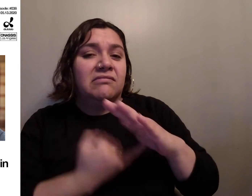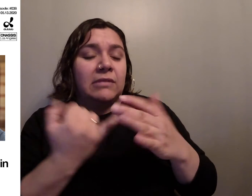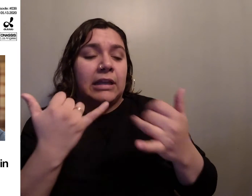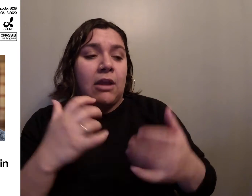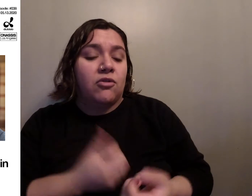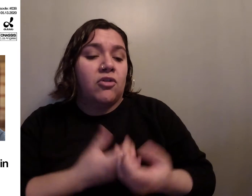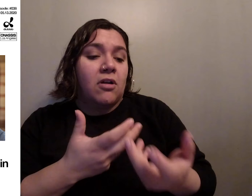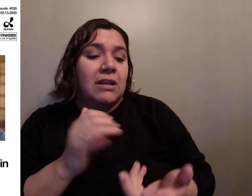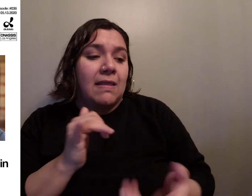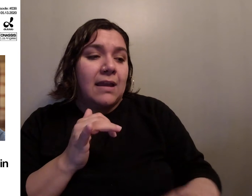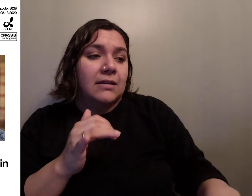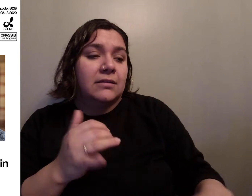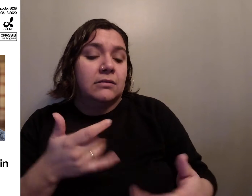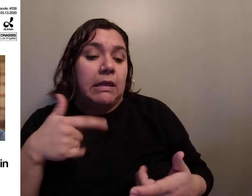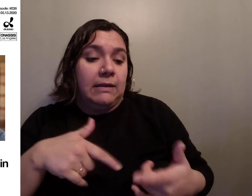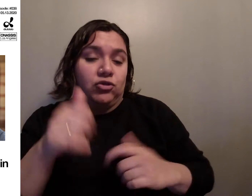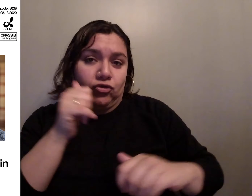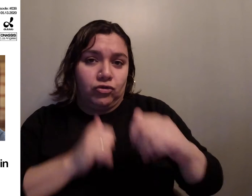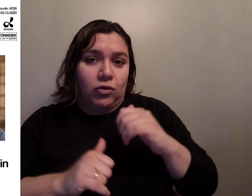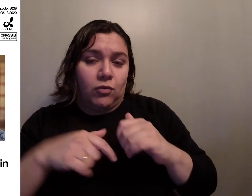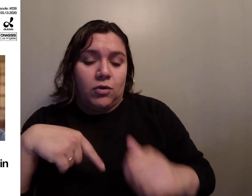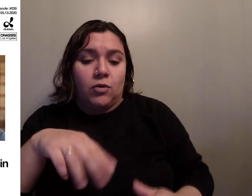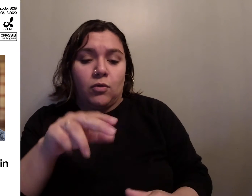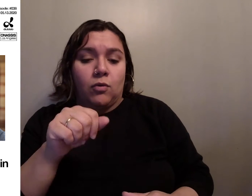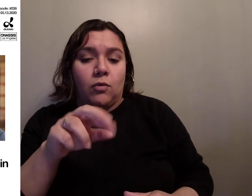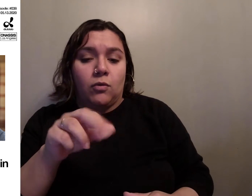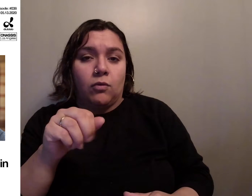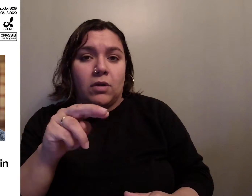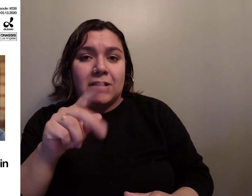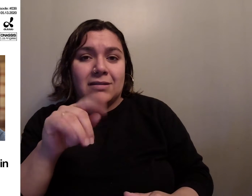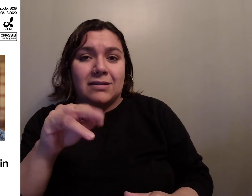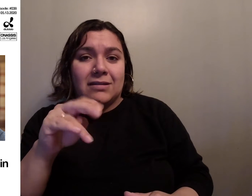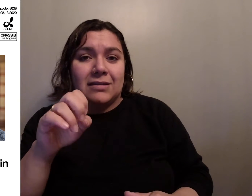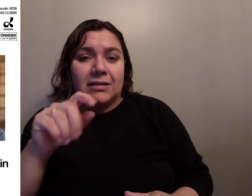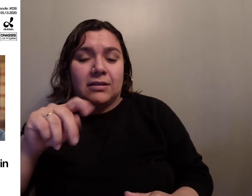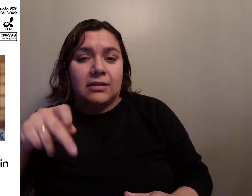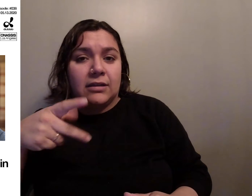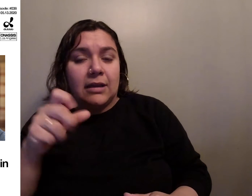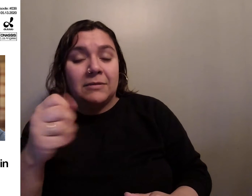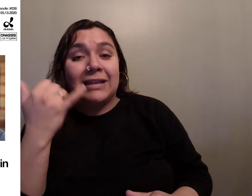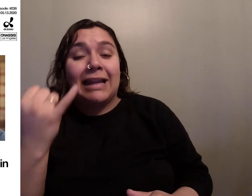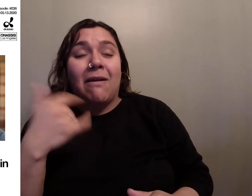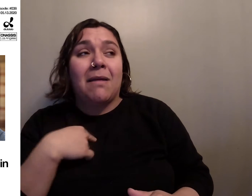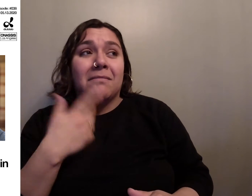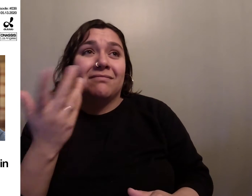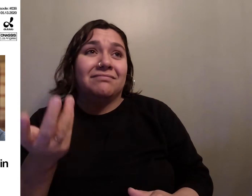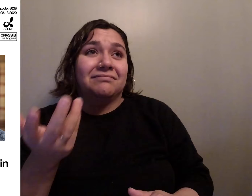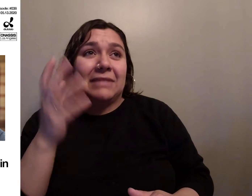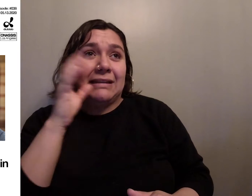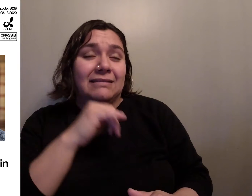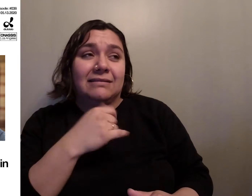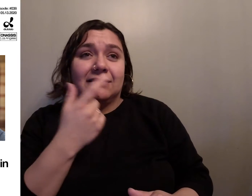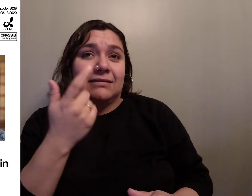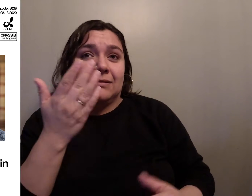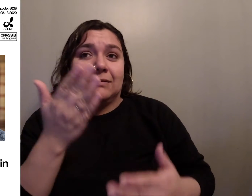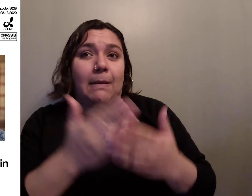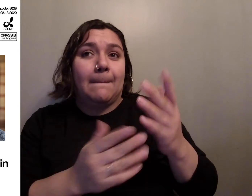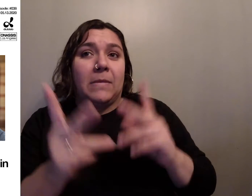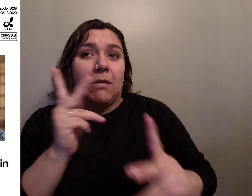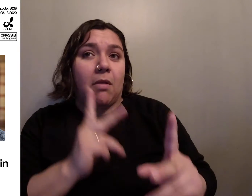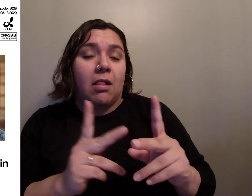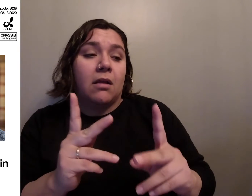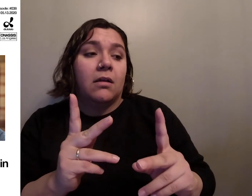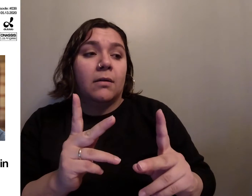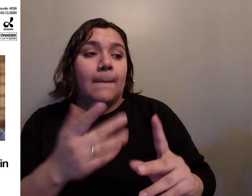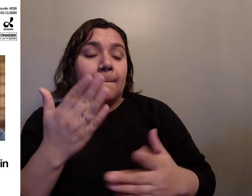the quarantine has created this series, the Quarantine Tapes, and I'm chronicling,